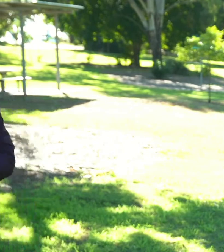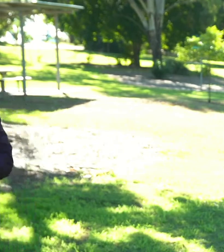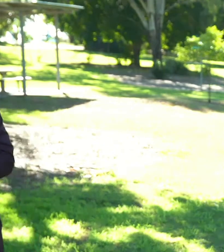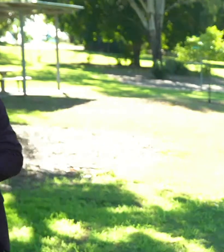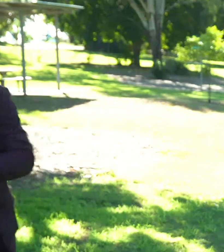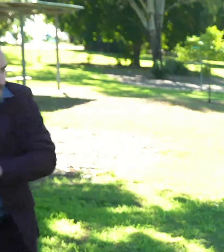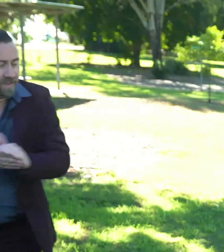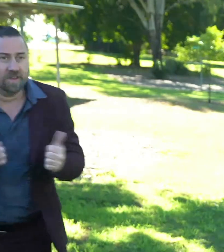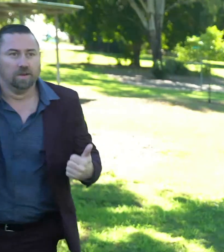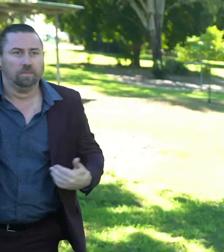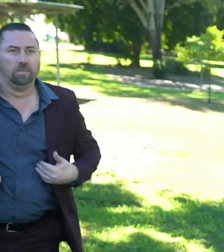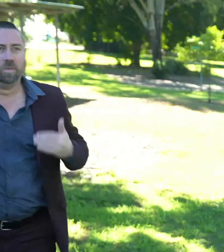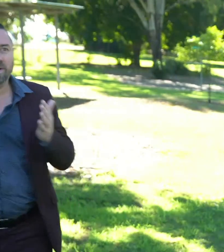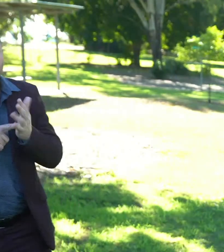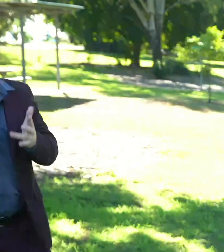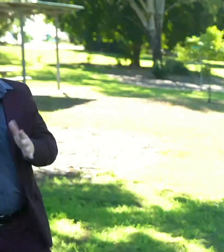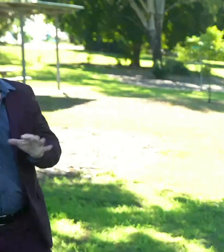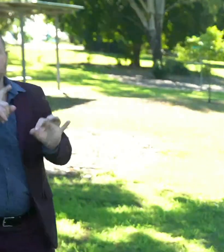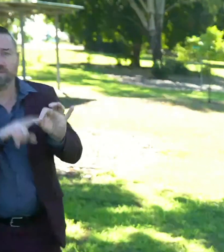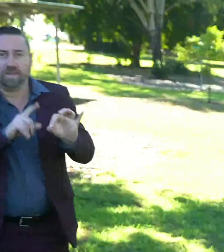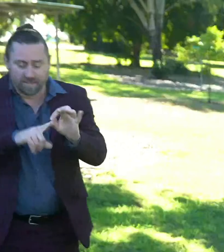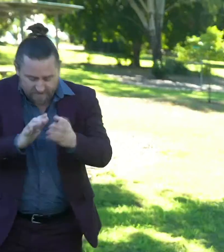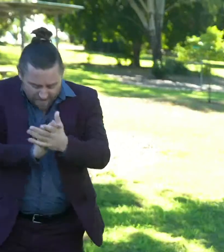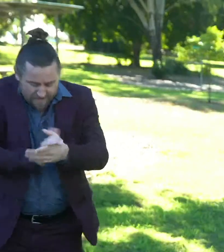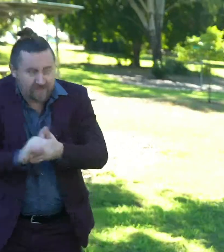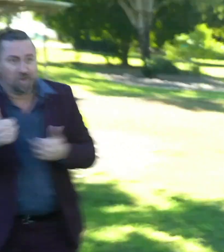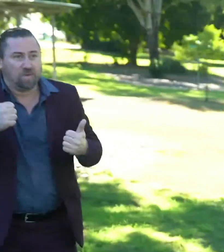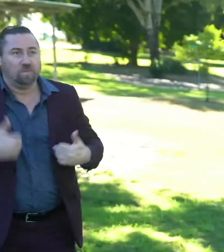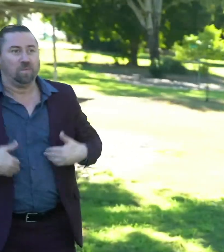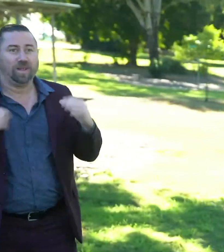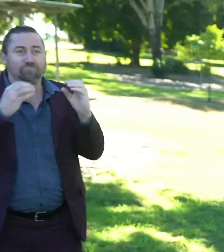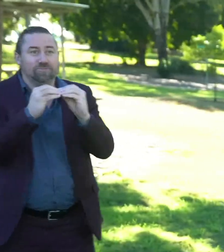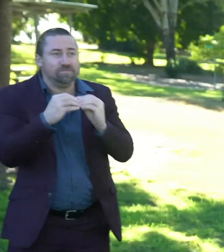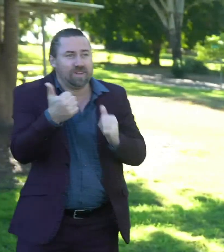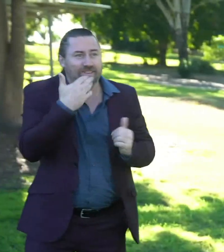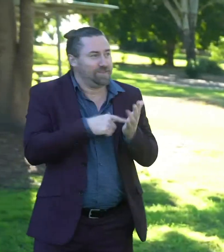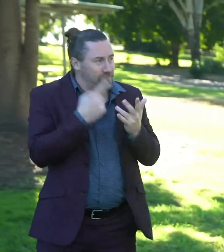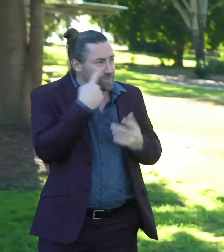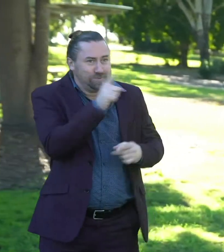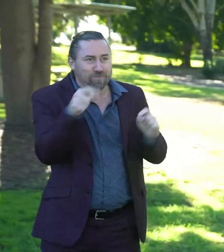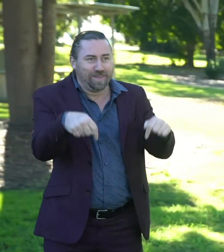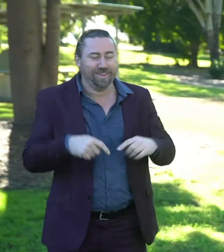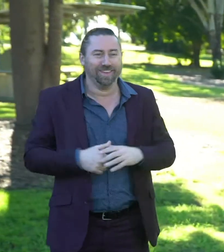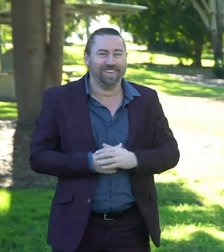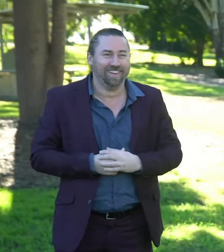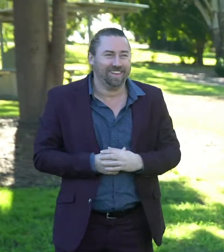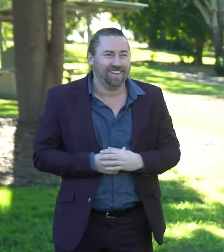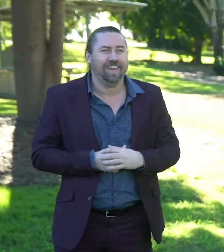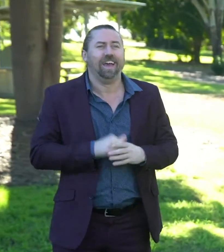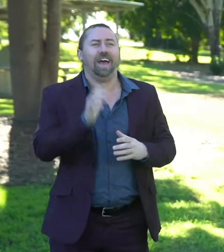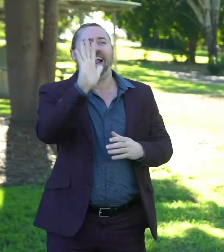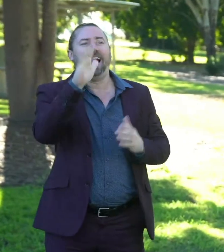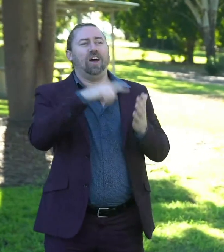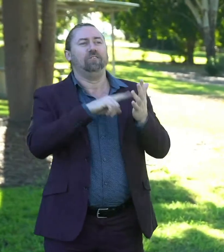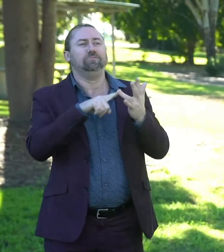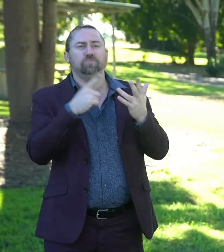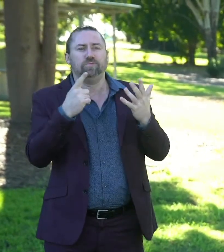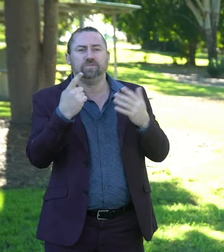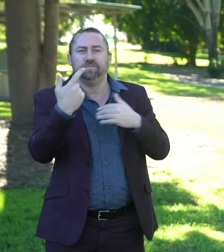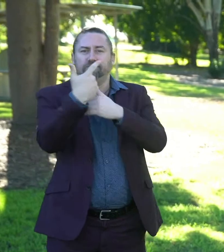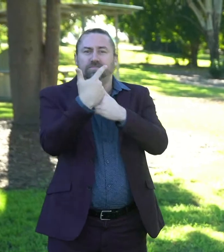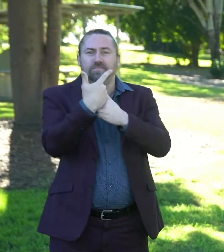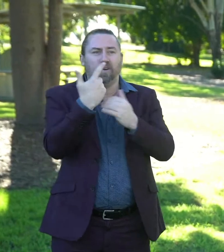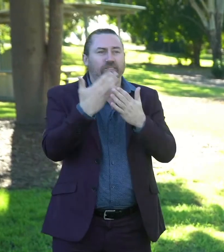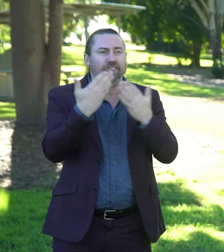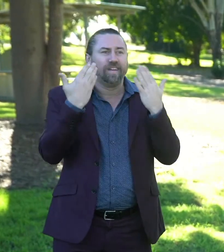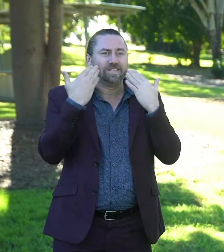Good morning Queensland. Good morning Brisbane. Great to see everybody here today. And hello to our Facebook followers